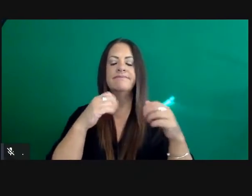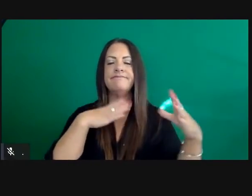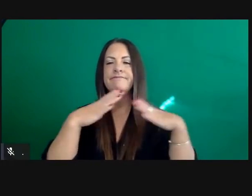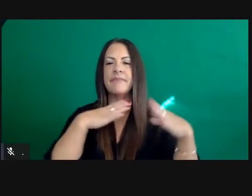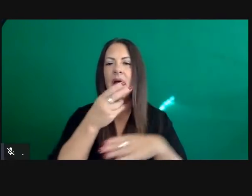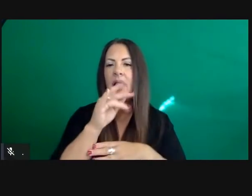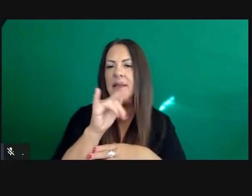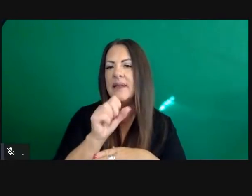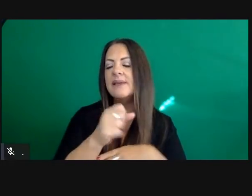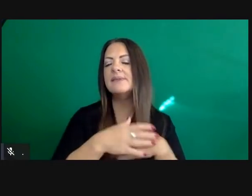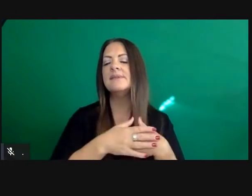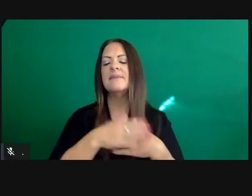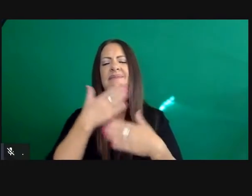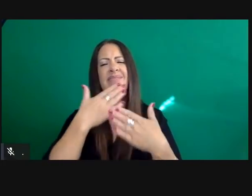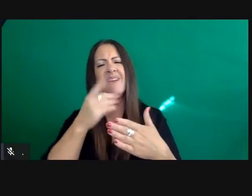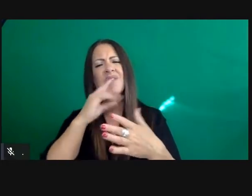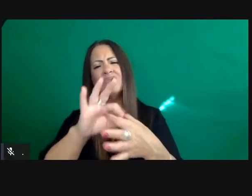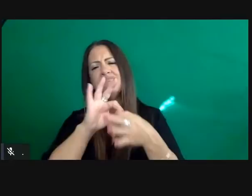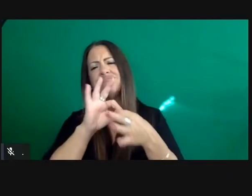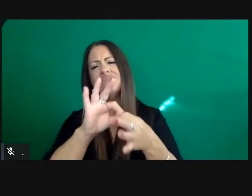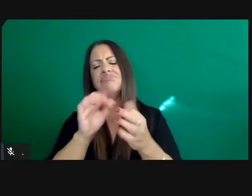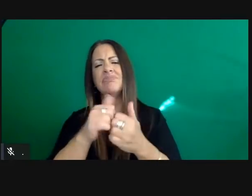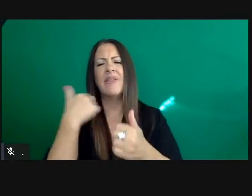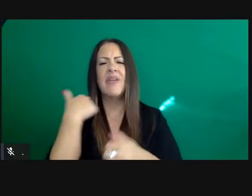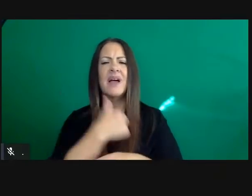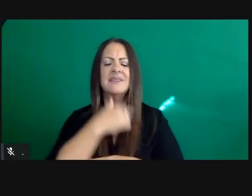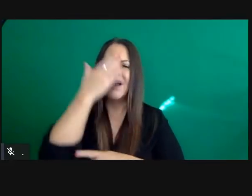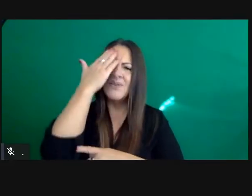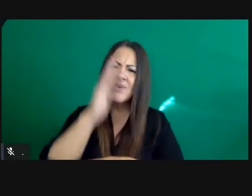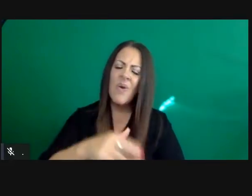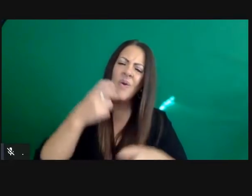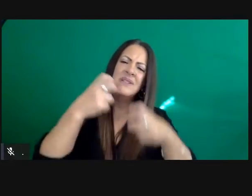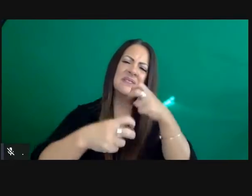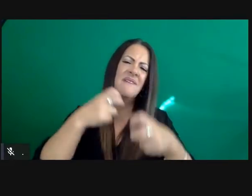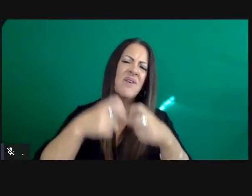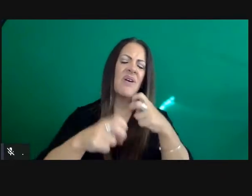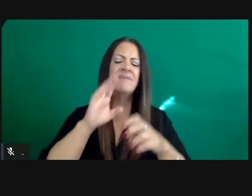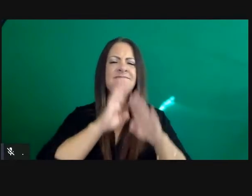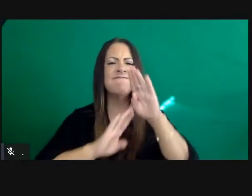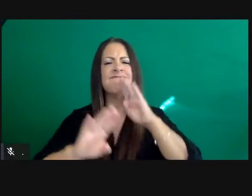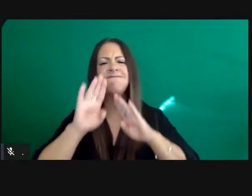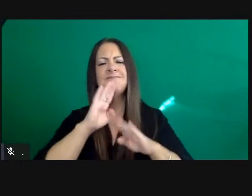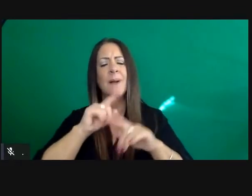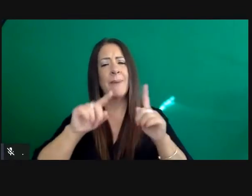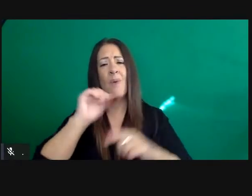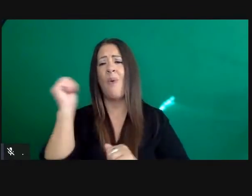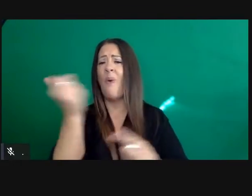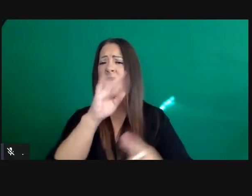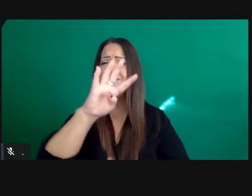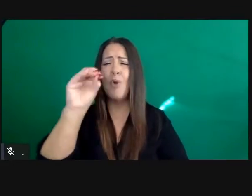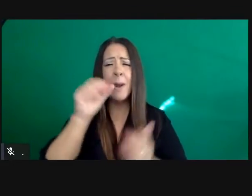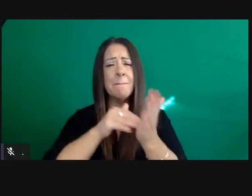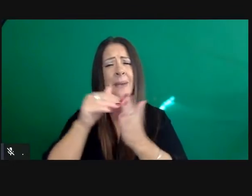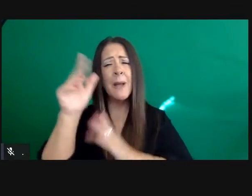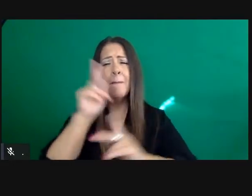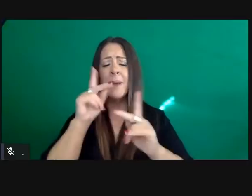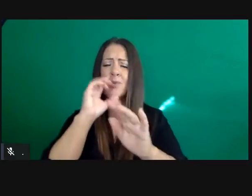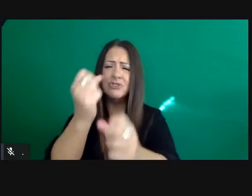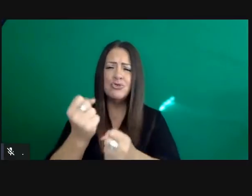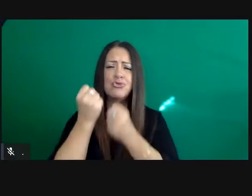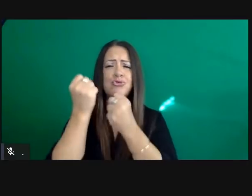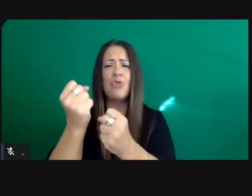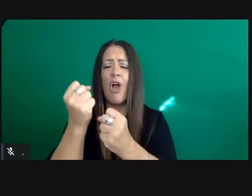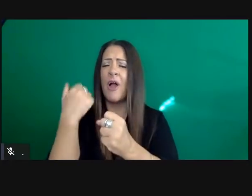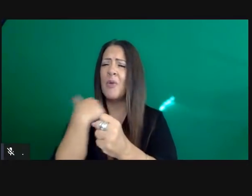for continuing to work with us. I know it's difficult, but 40 million strong, we've done it before. We will continue